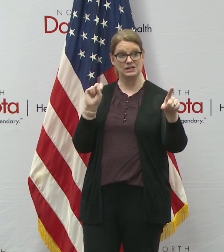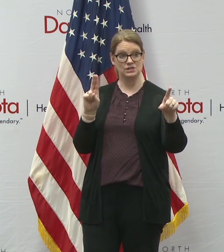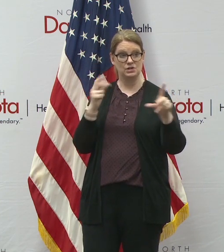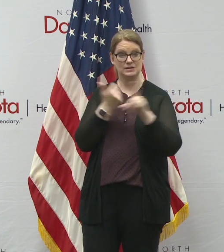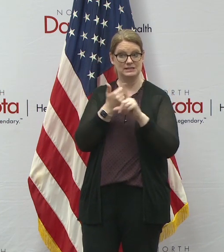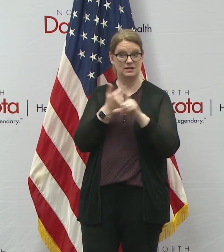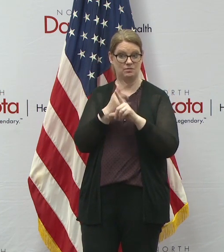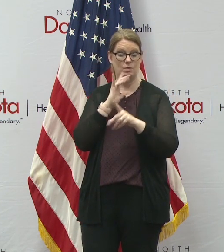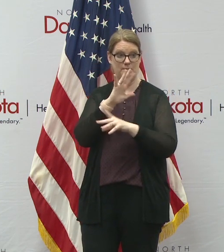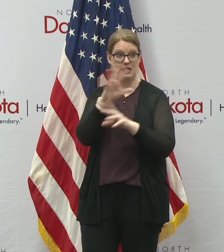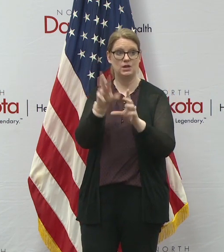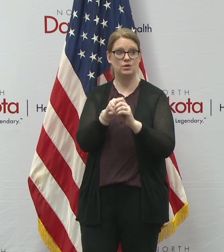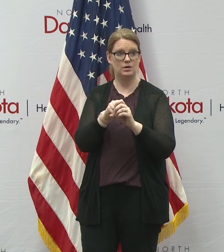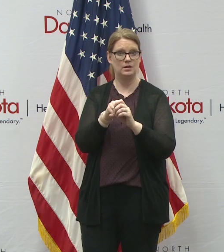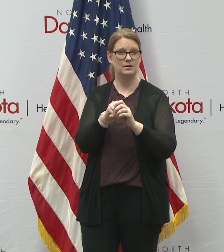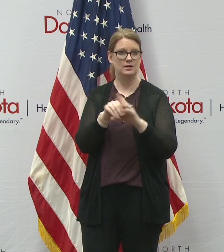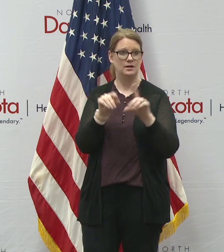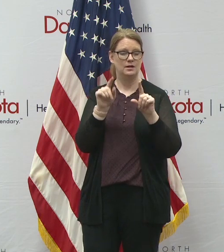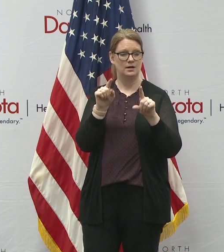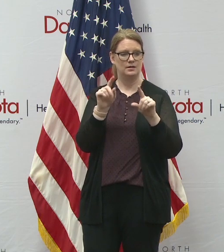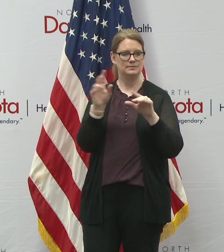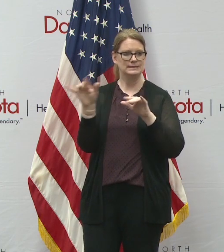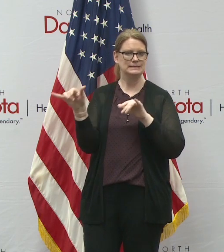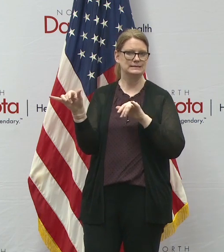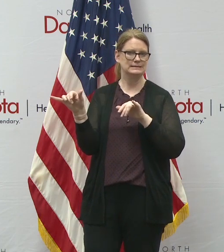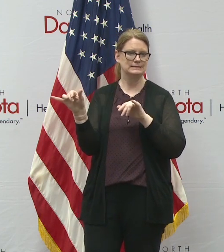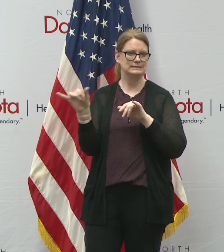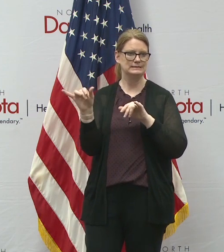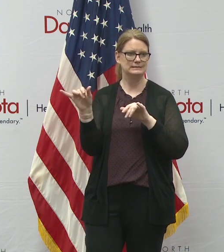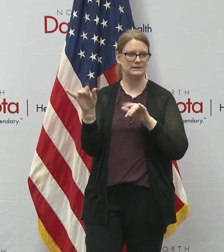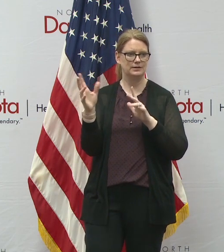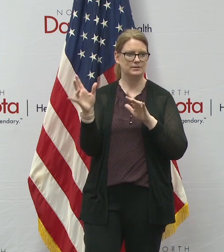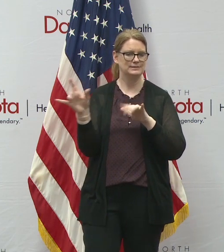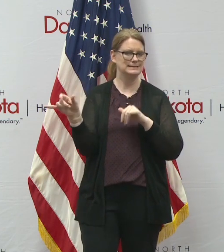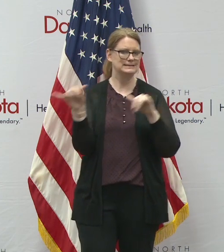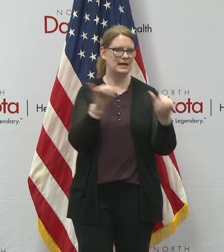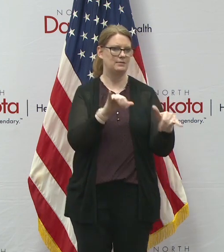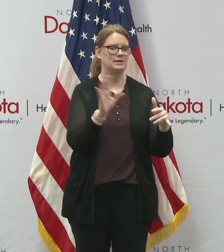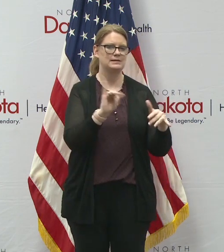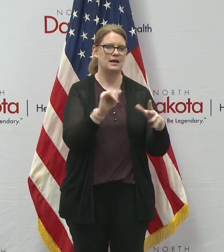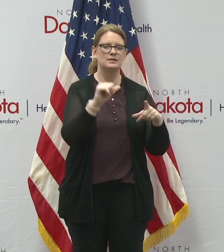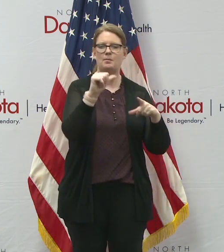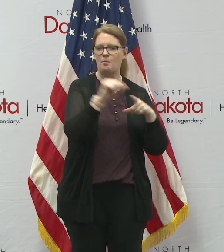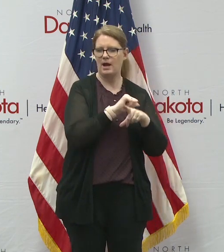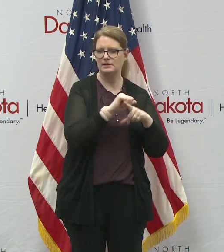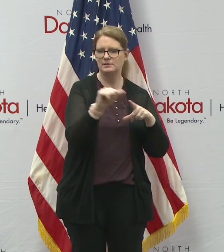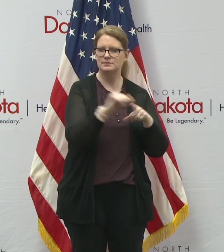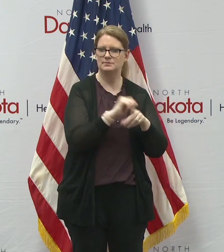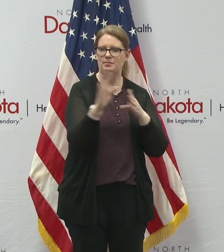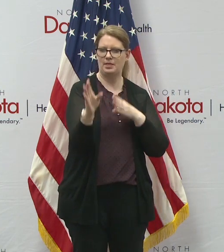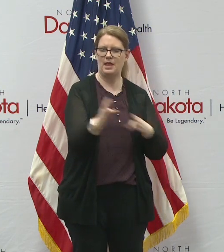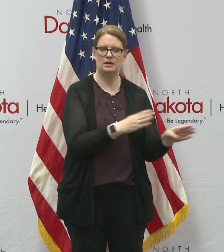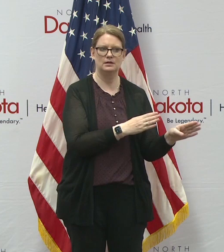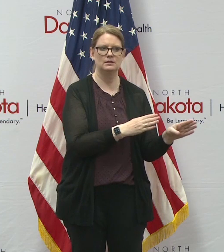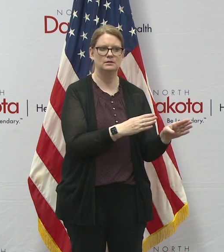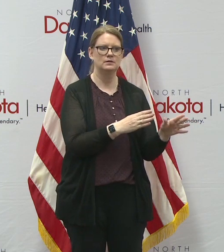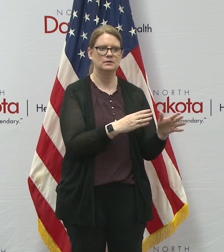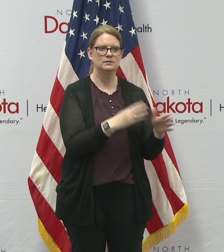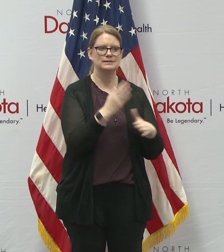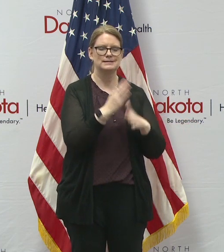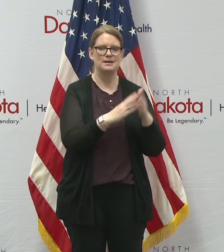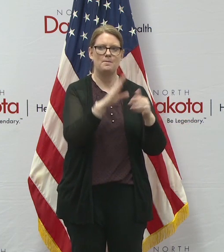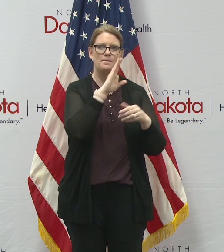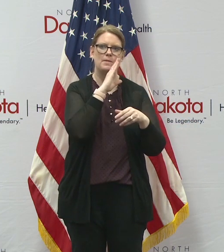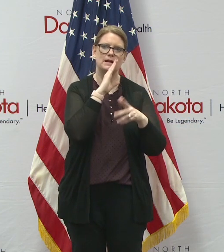of the equation, but in the same way as part of this rehearsal planning, there have been some beds staged at the Fargo